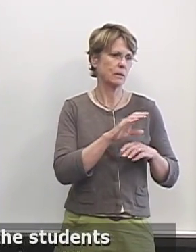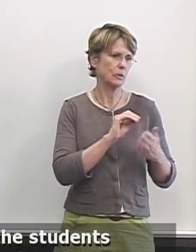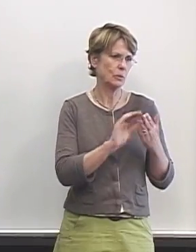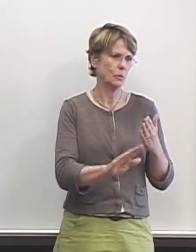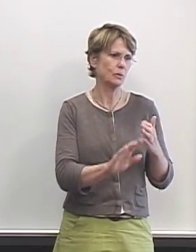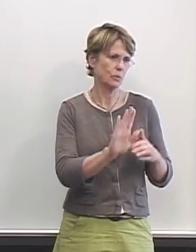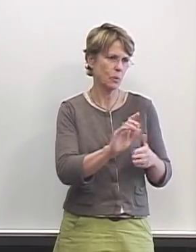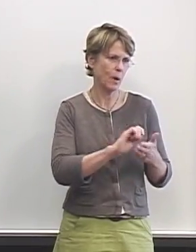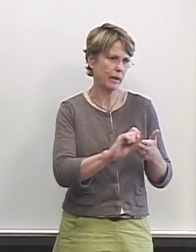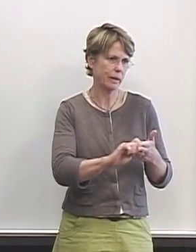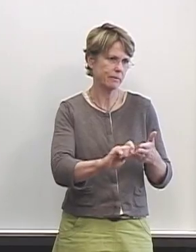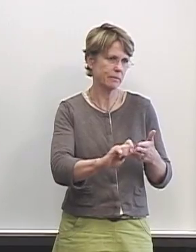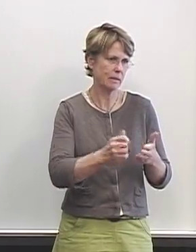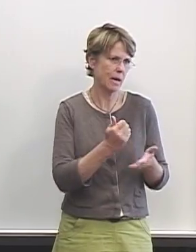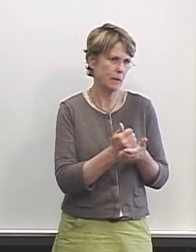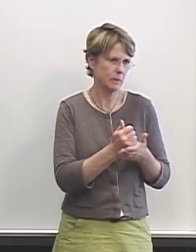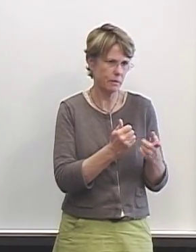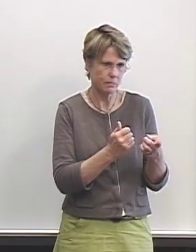writing.